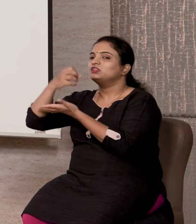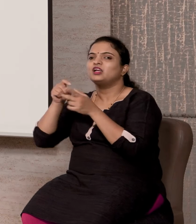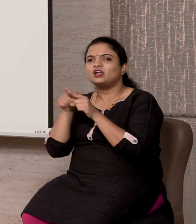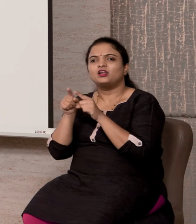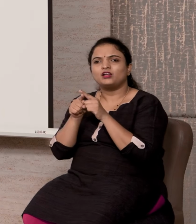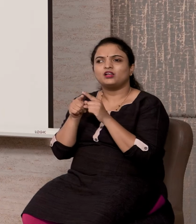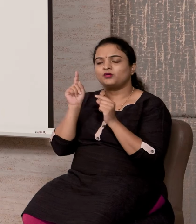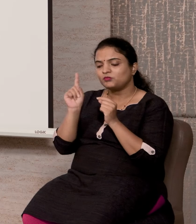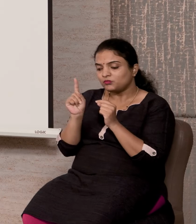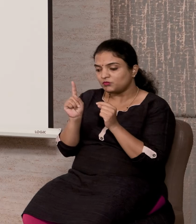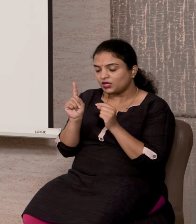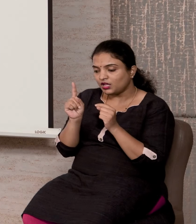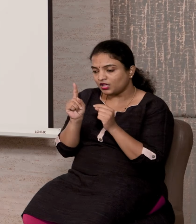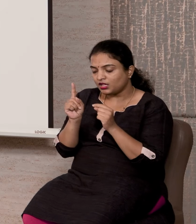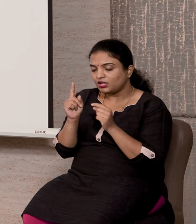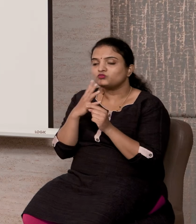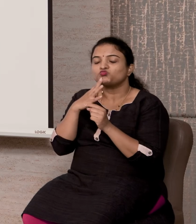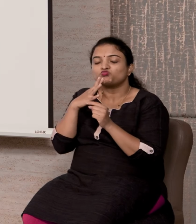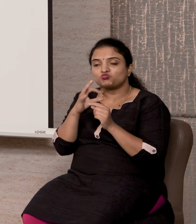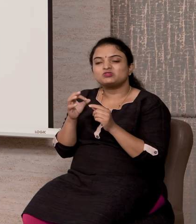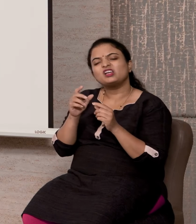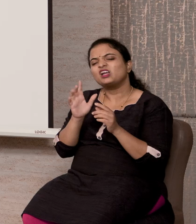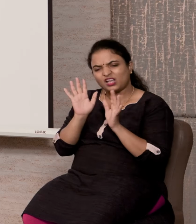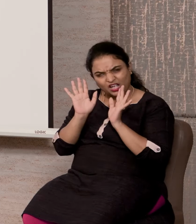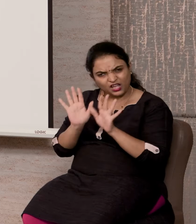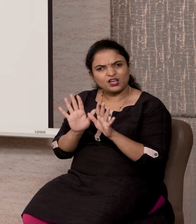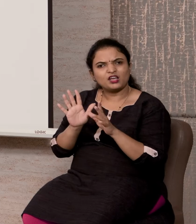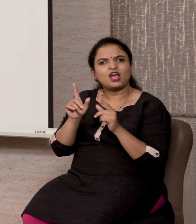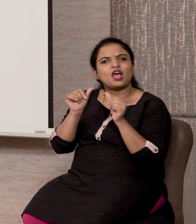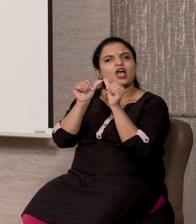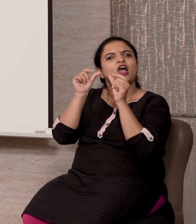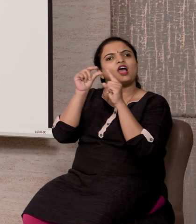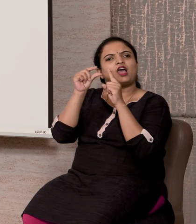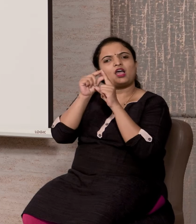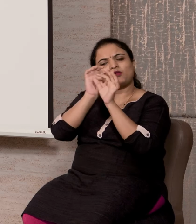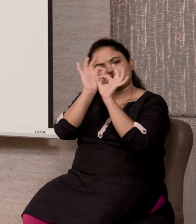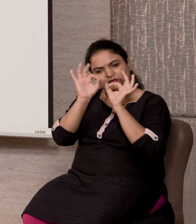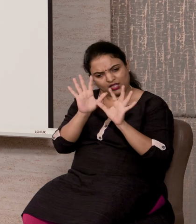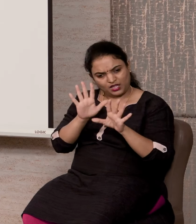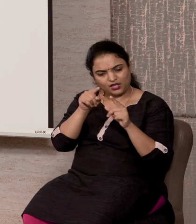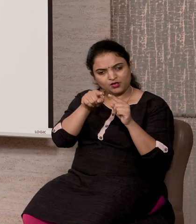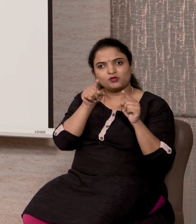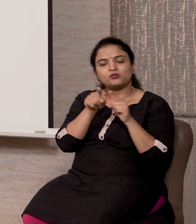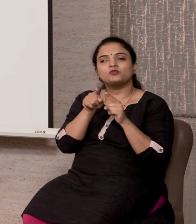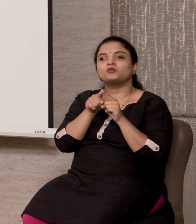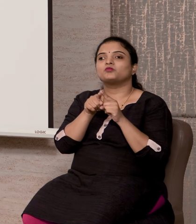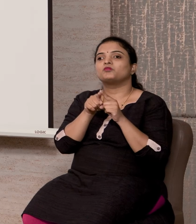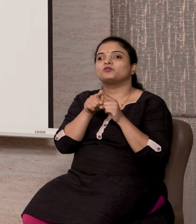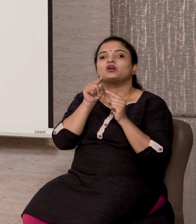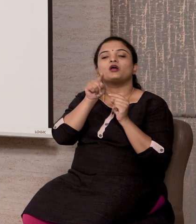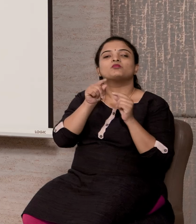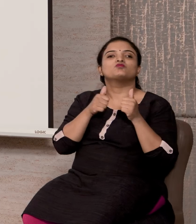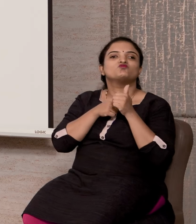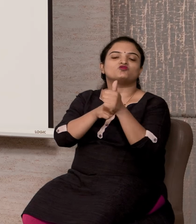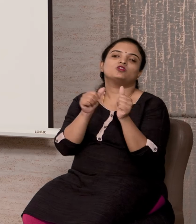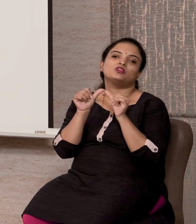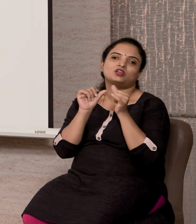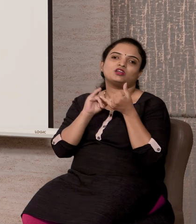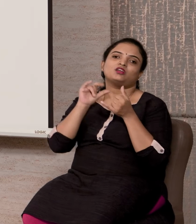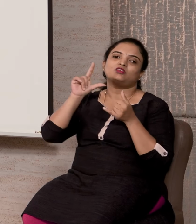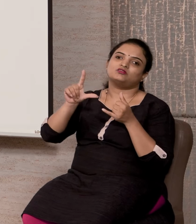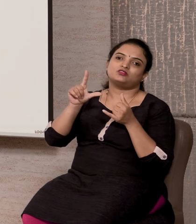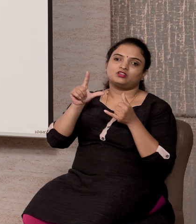we have a real-time app, right? There are a lot of sign language interpreter apps that are already available, but they all work with the American Sign Language, right?